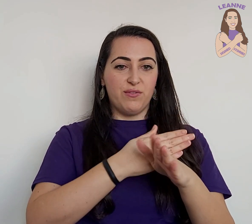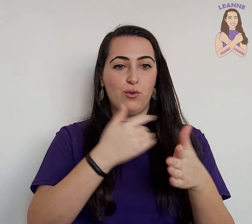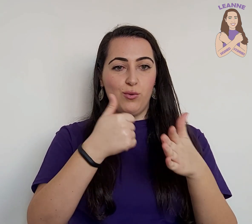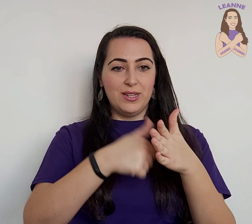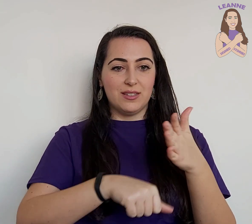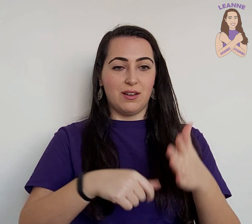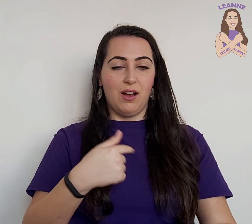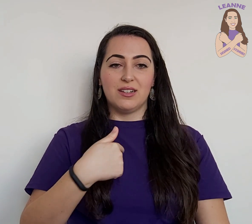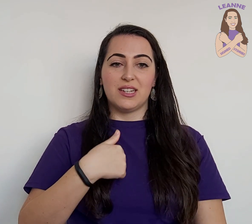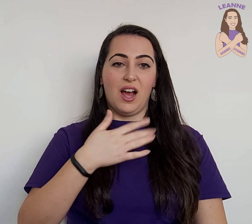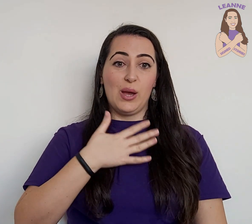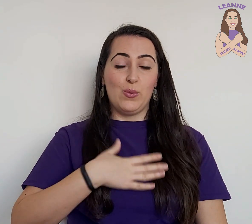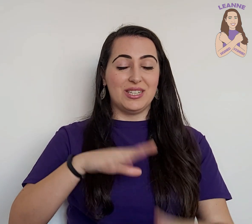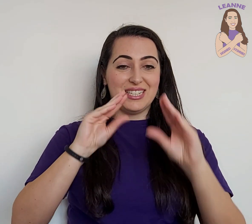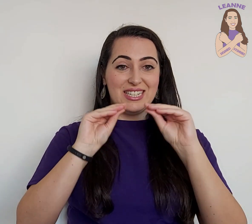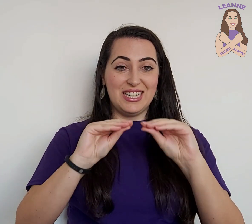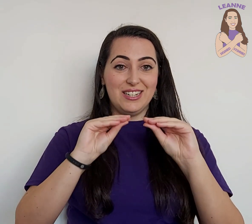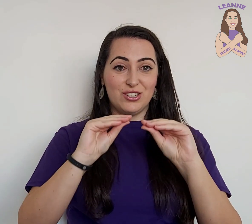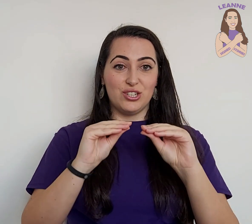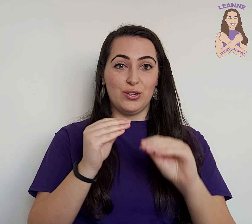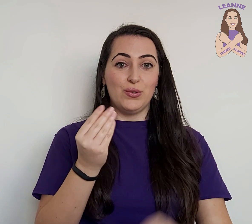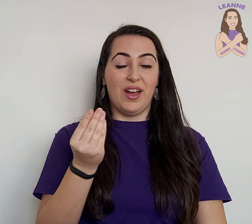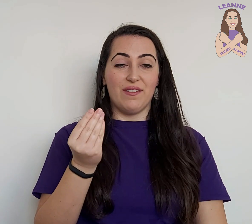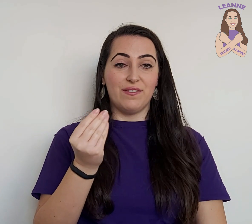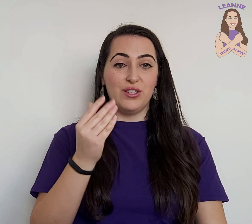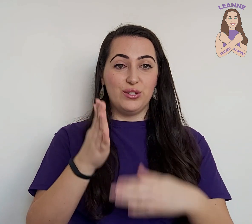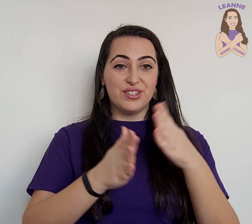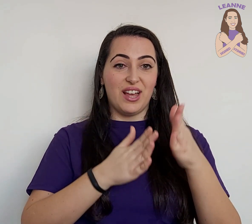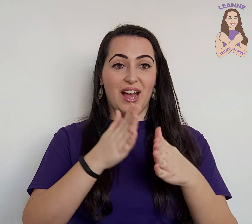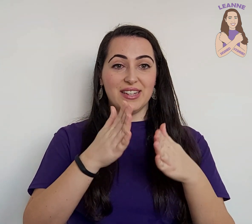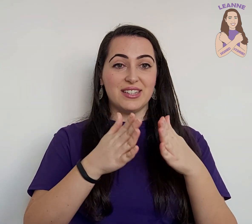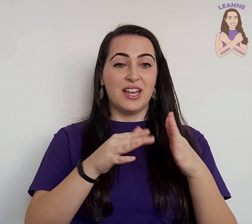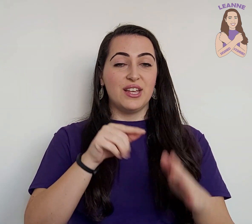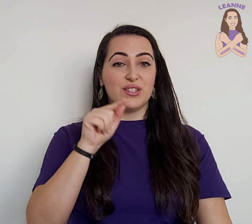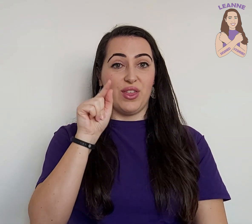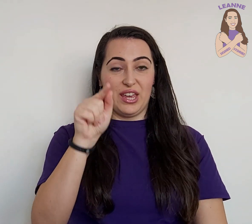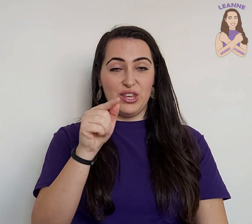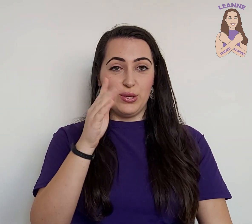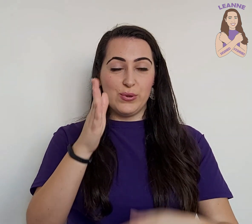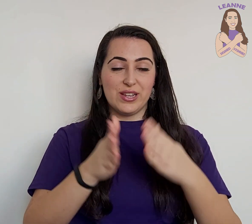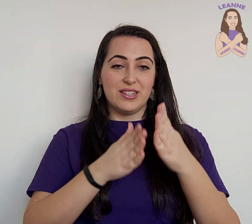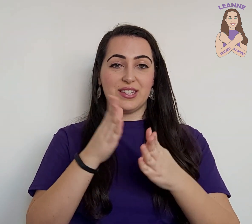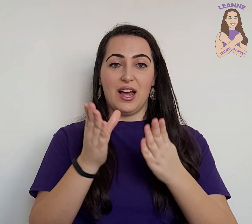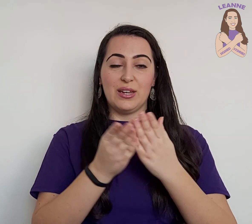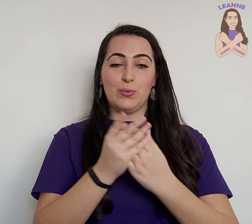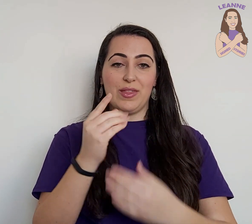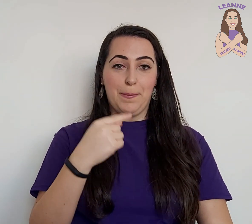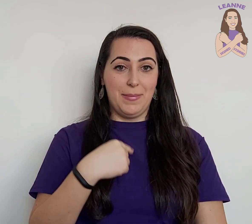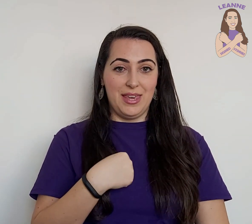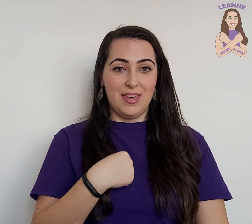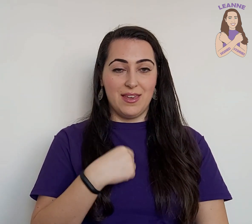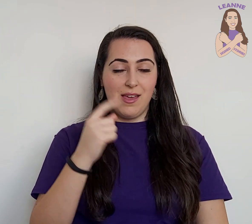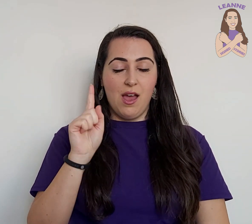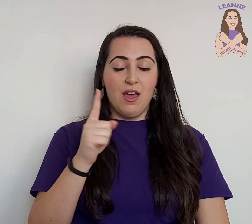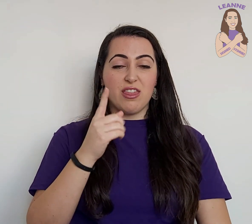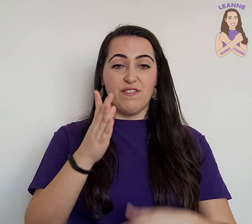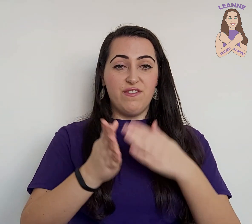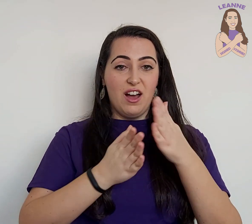Before we start, I want to teach you a few signs so that you can sign with me. The